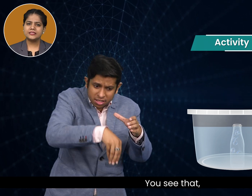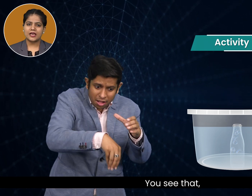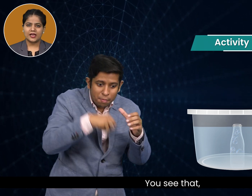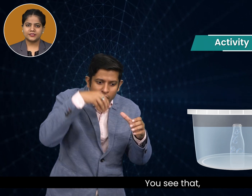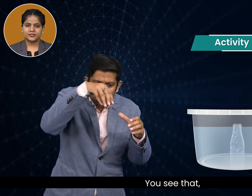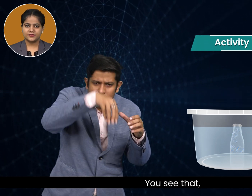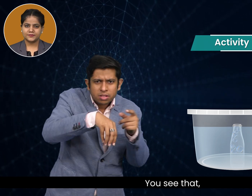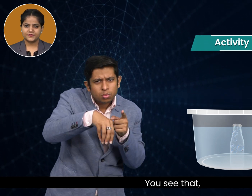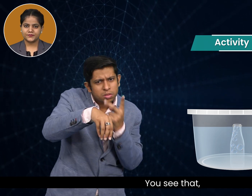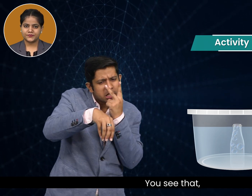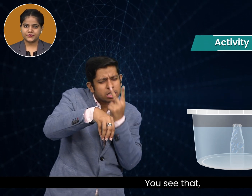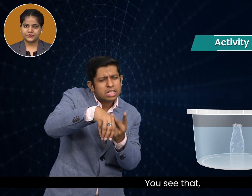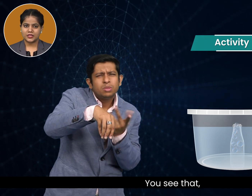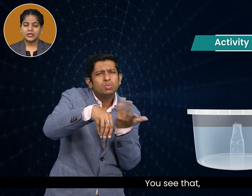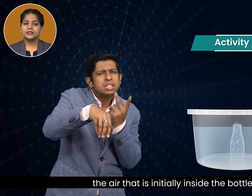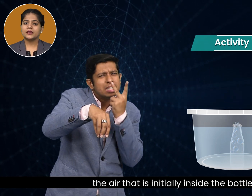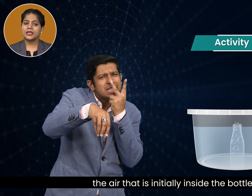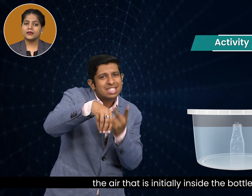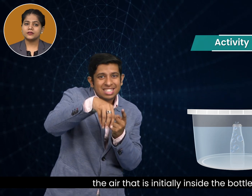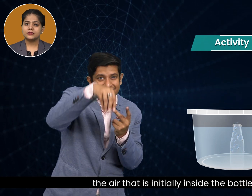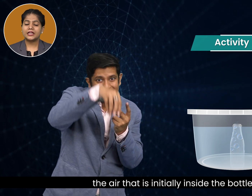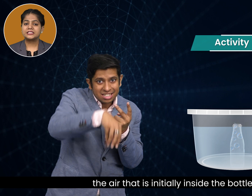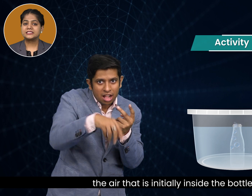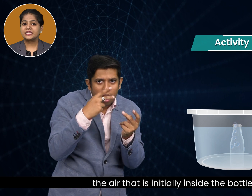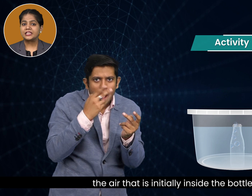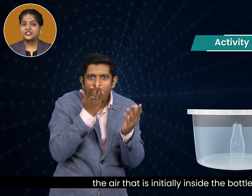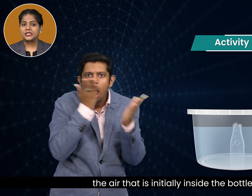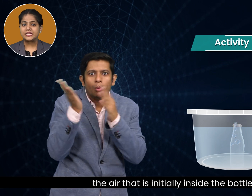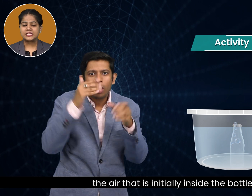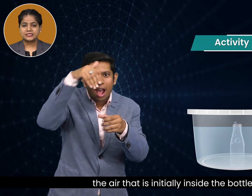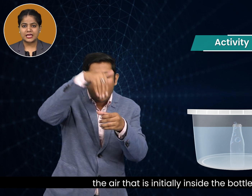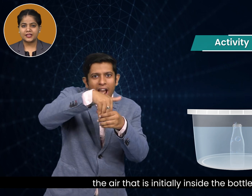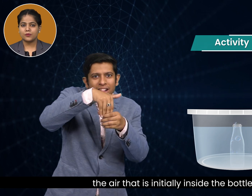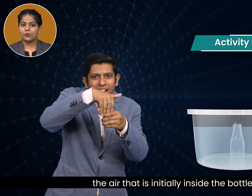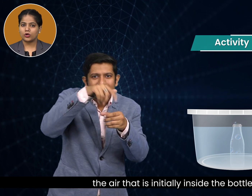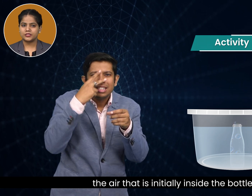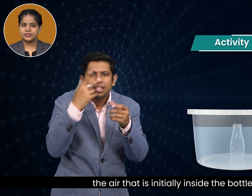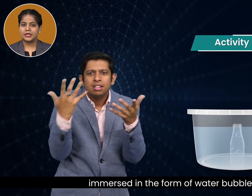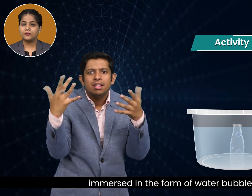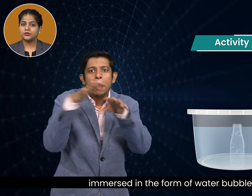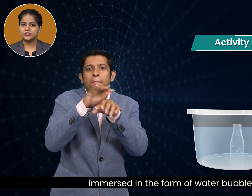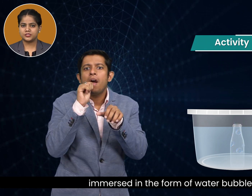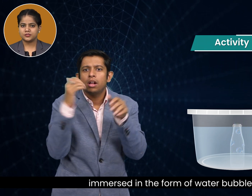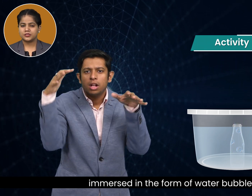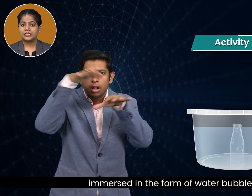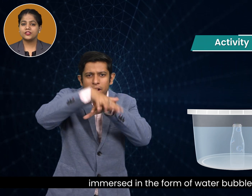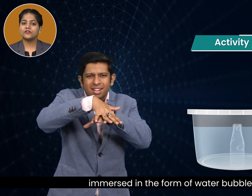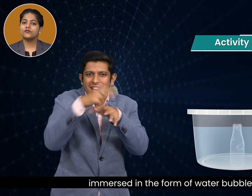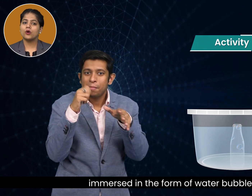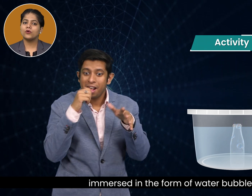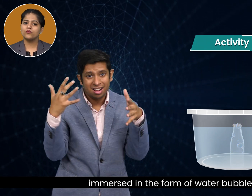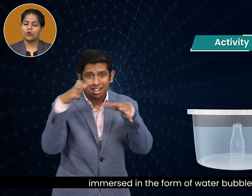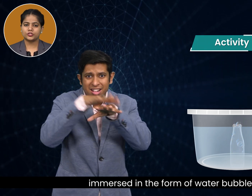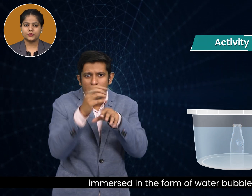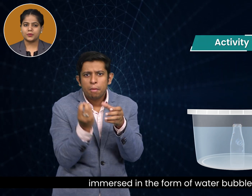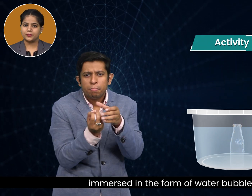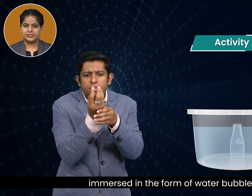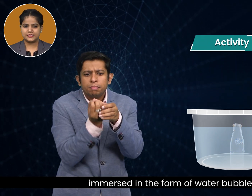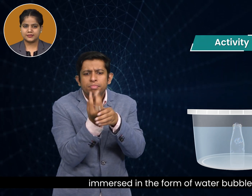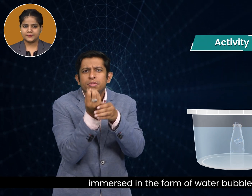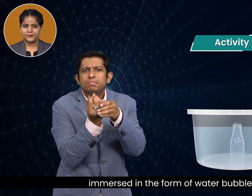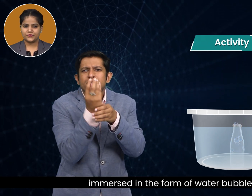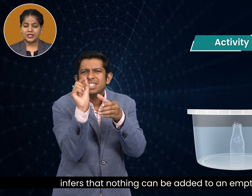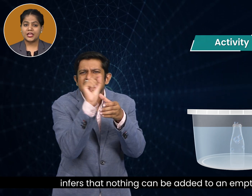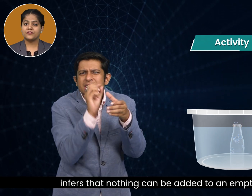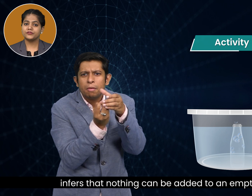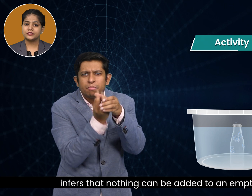You see that the air that is initially inside the bottle emerges in the form of water